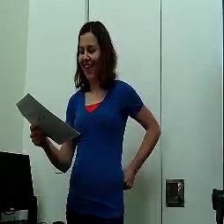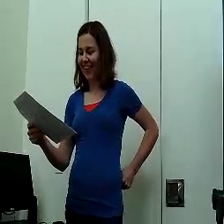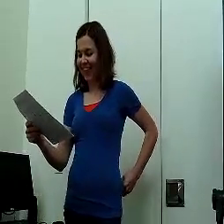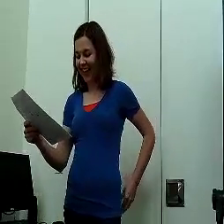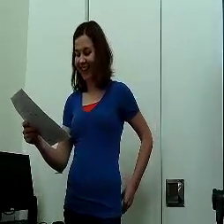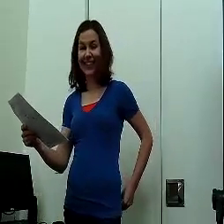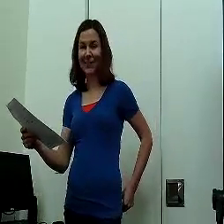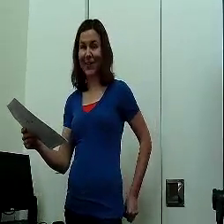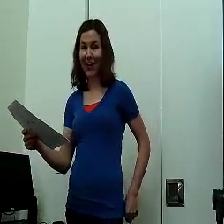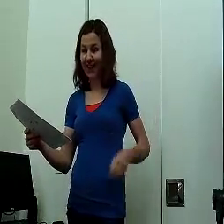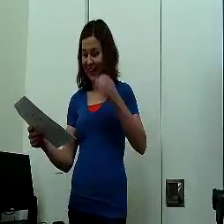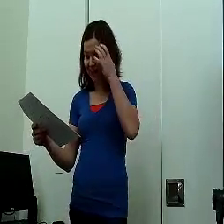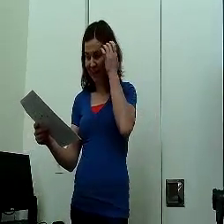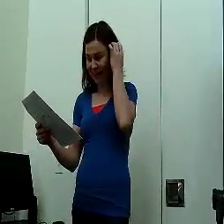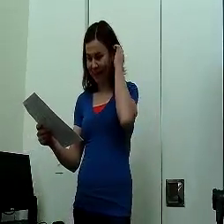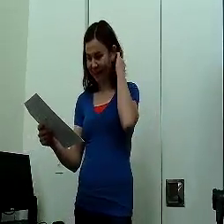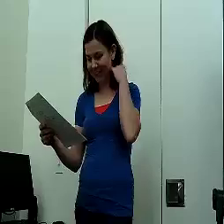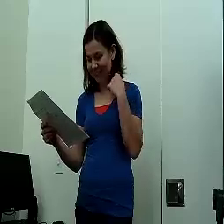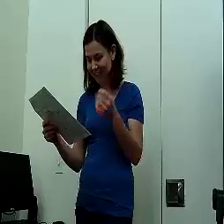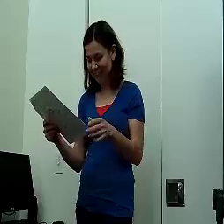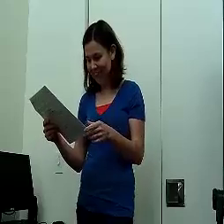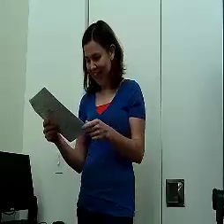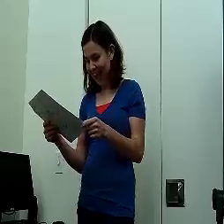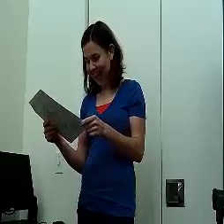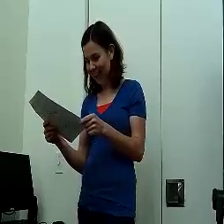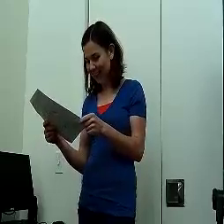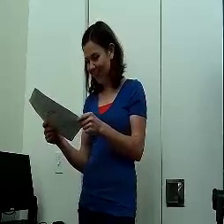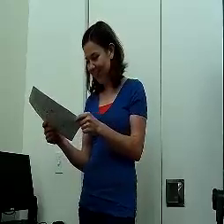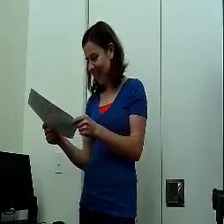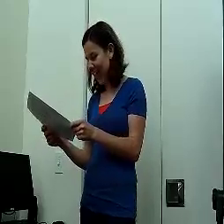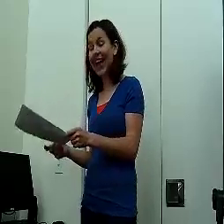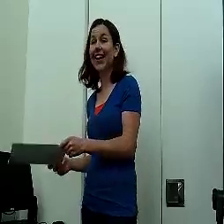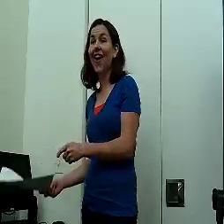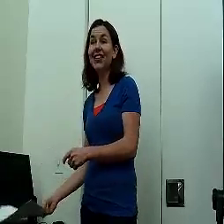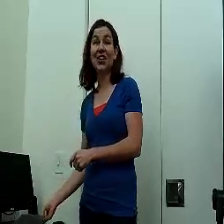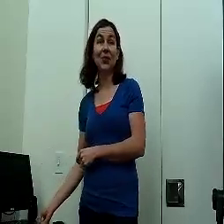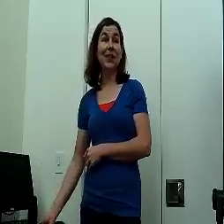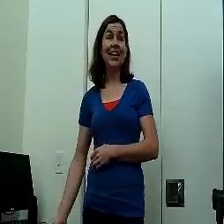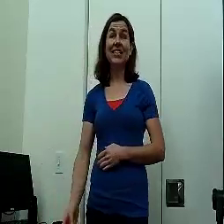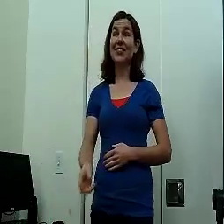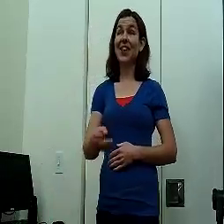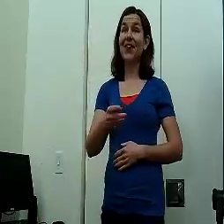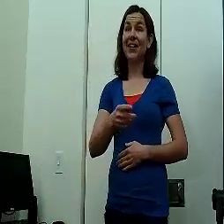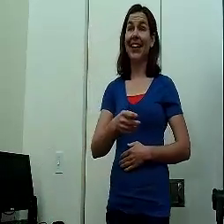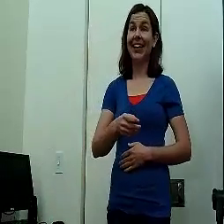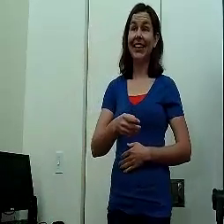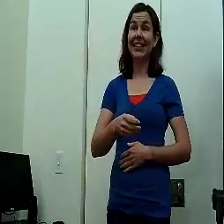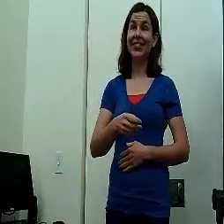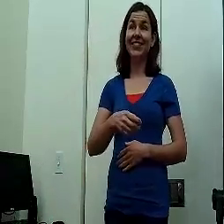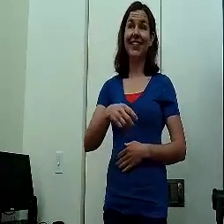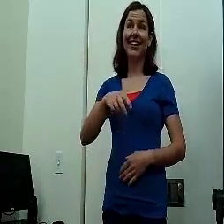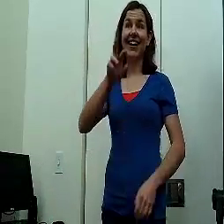fall sound similar off my lips, but I apologize. And also related to that one,